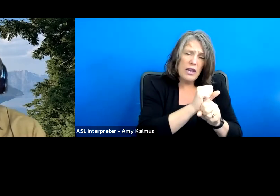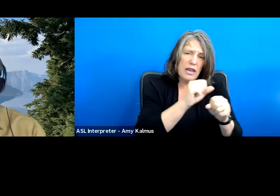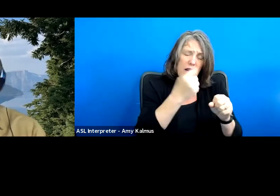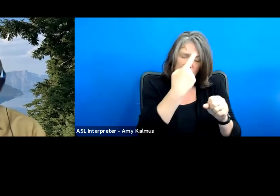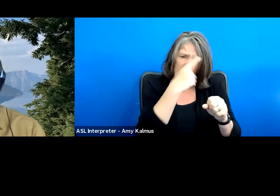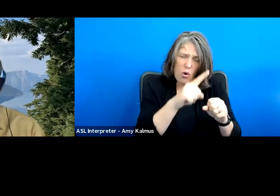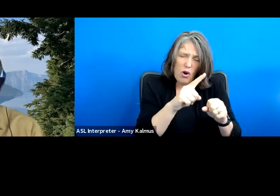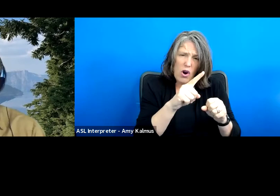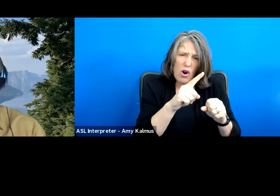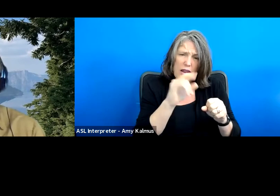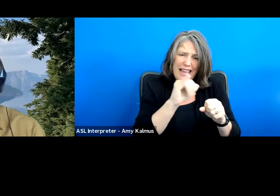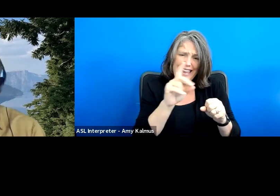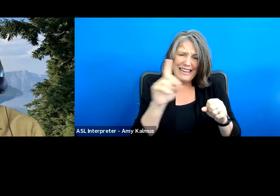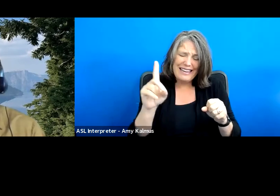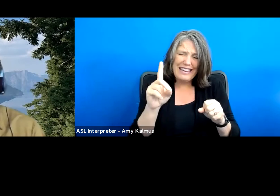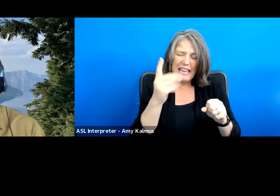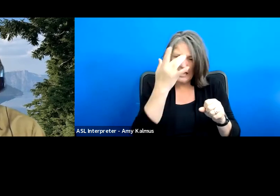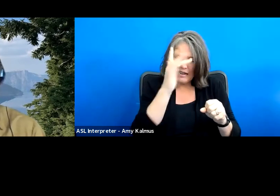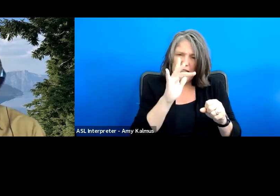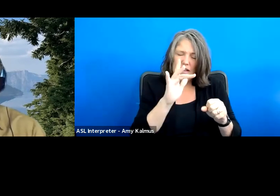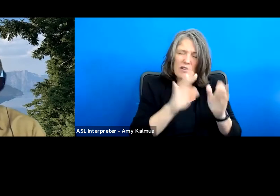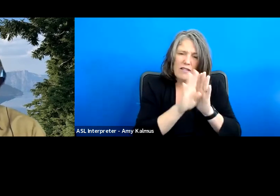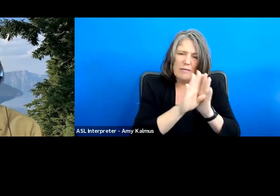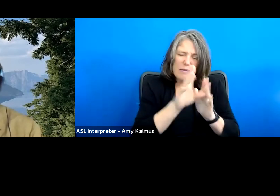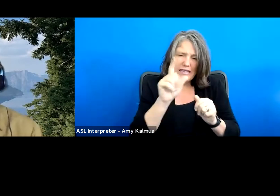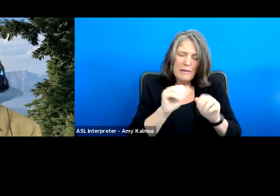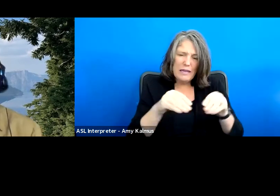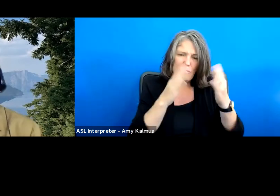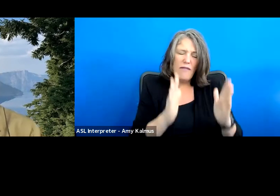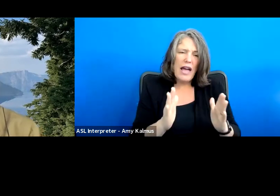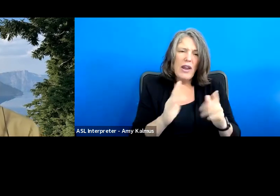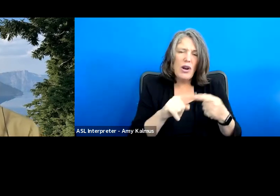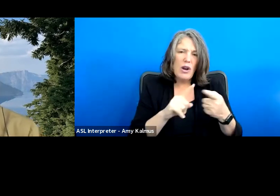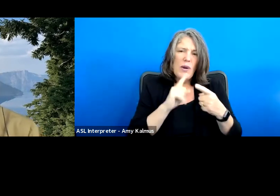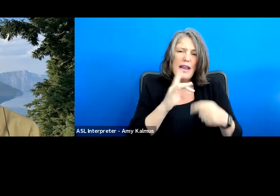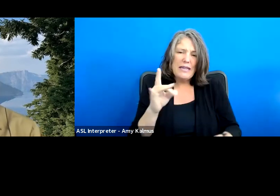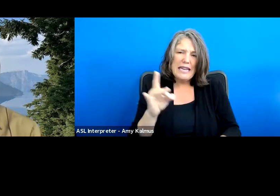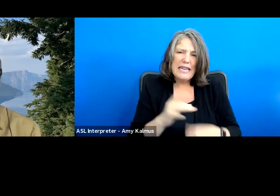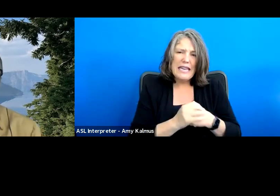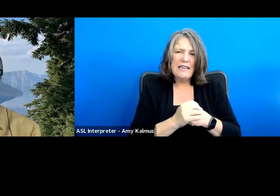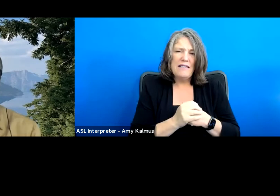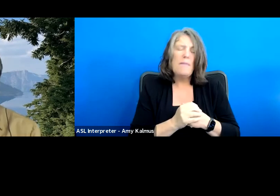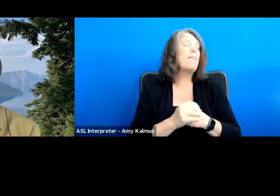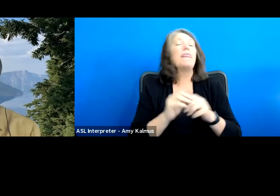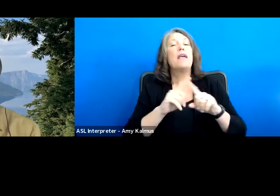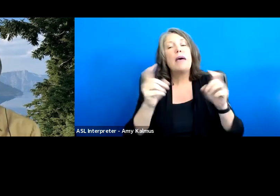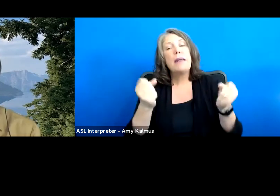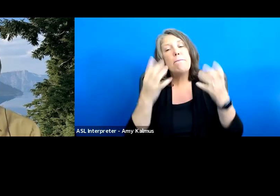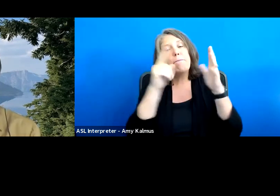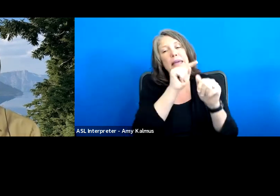for an IDD or intellectual and developmental disability provider when I was 18. But many of